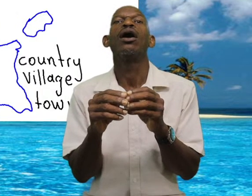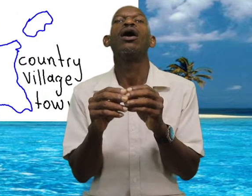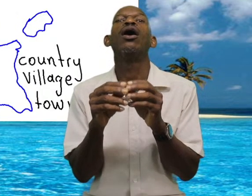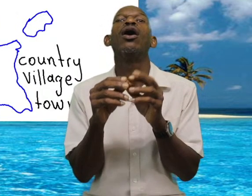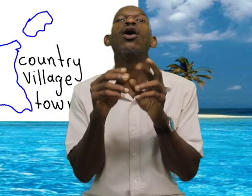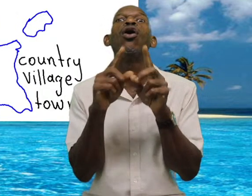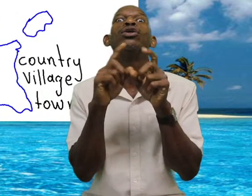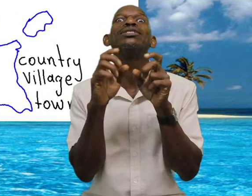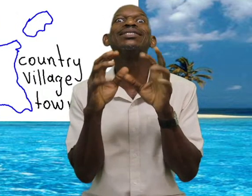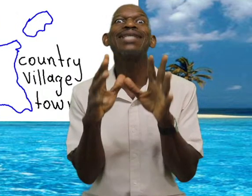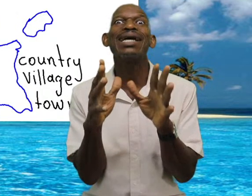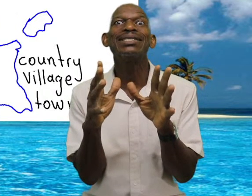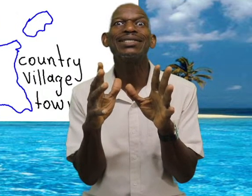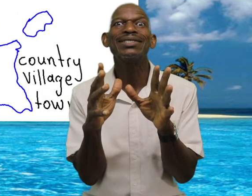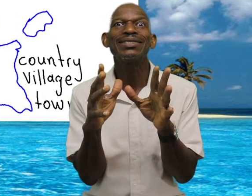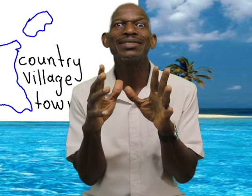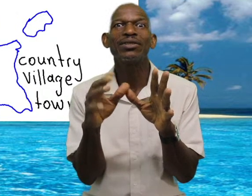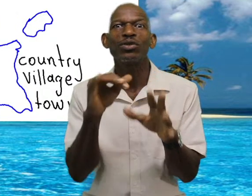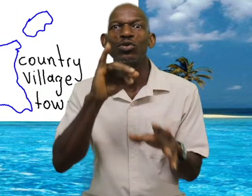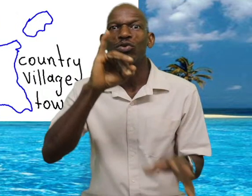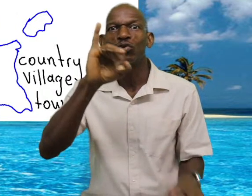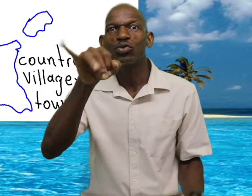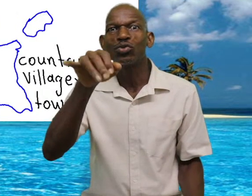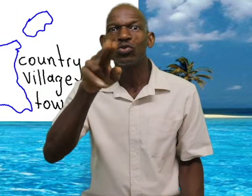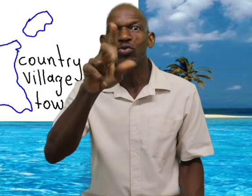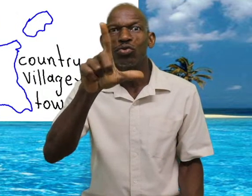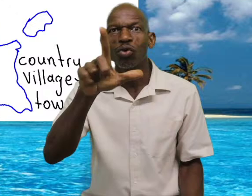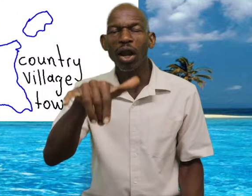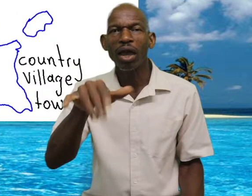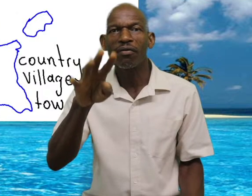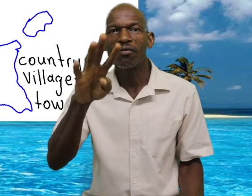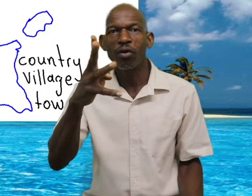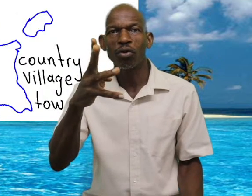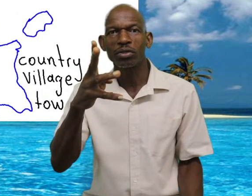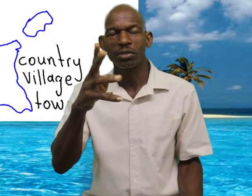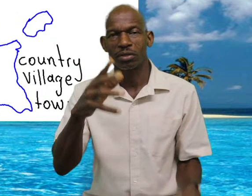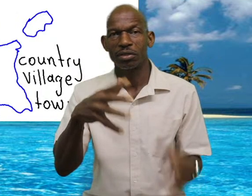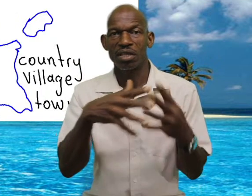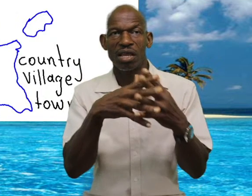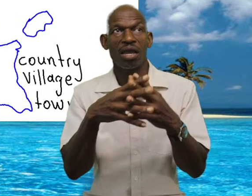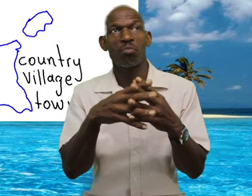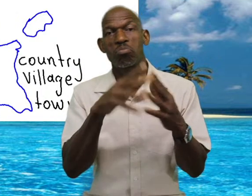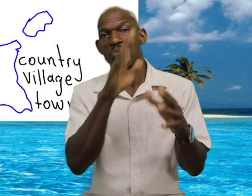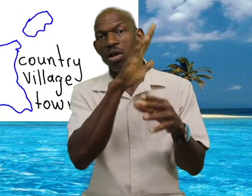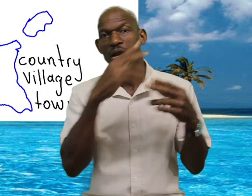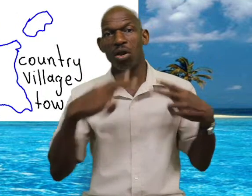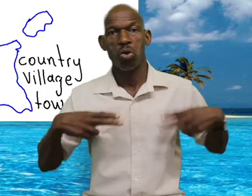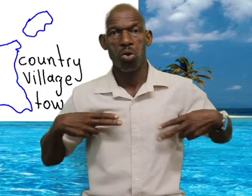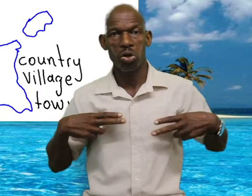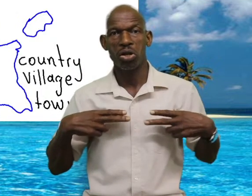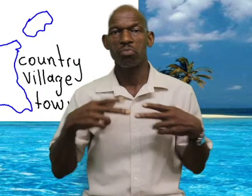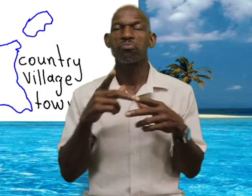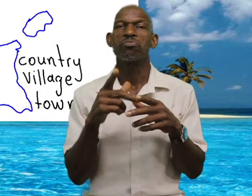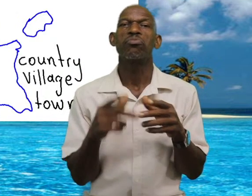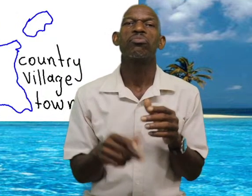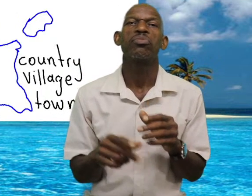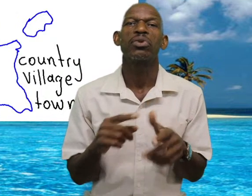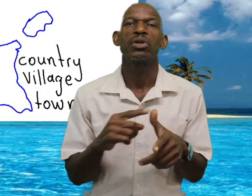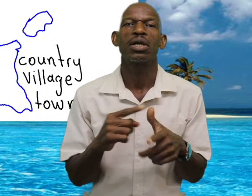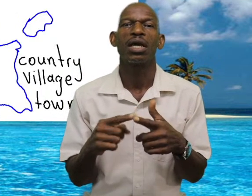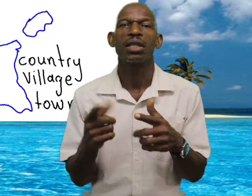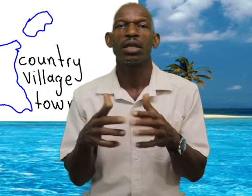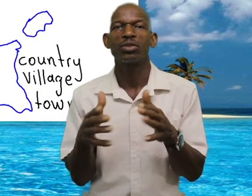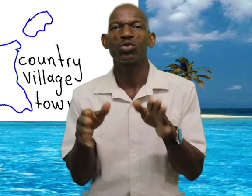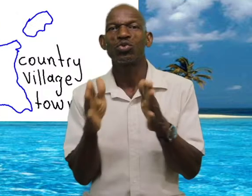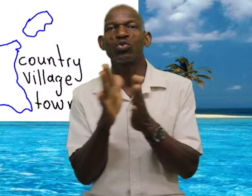day for our level 2 English, right? And after, we're going to be taking a break